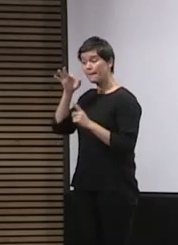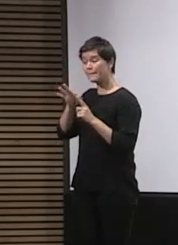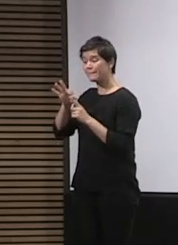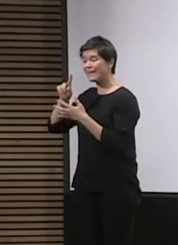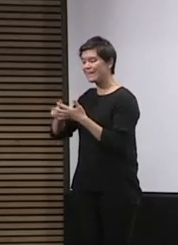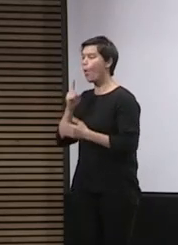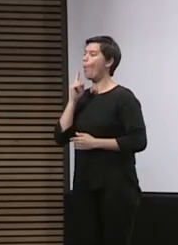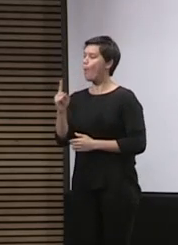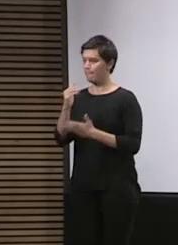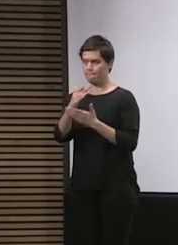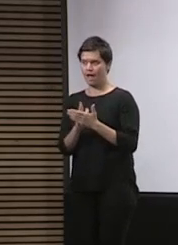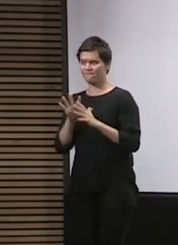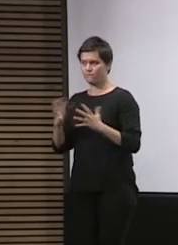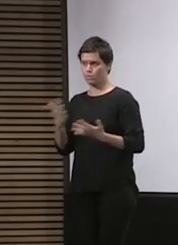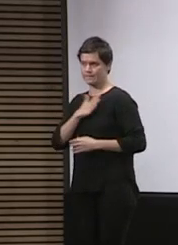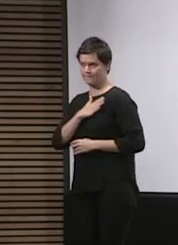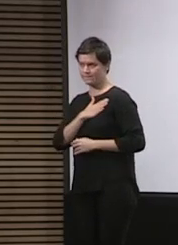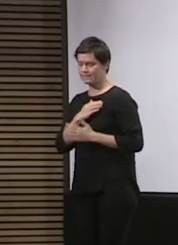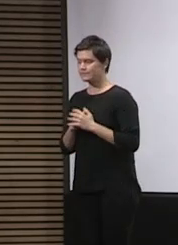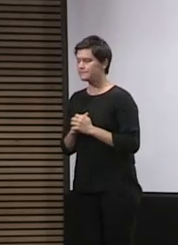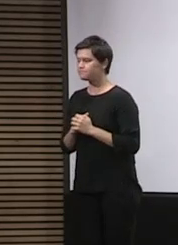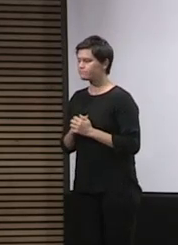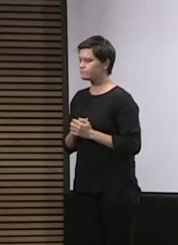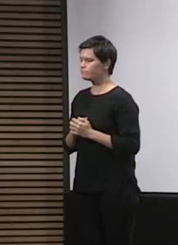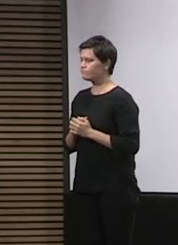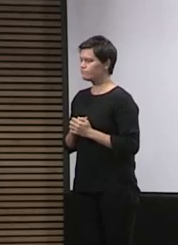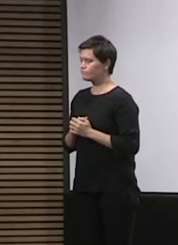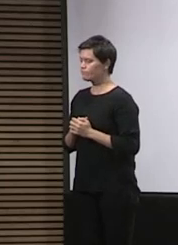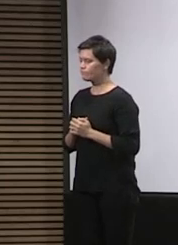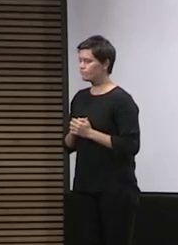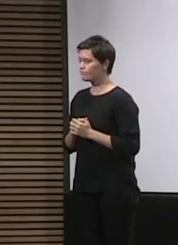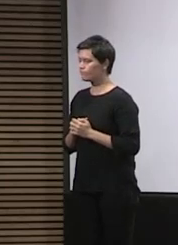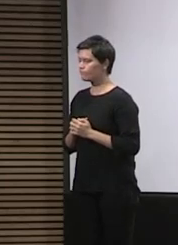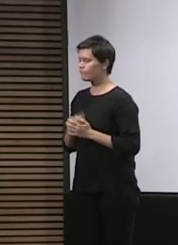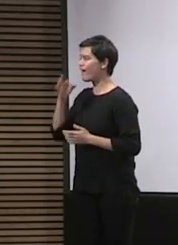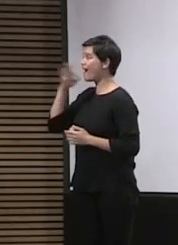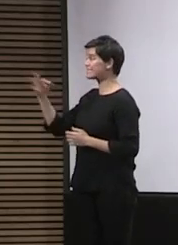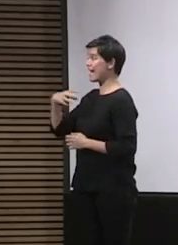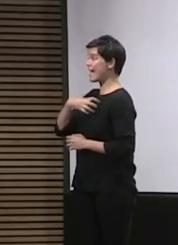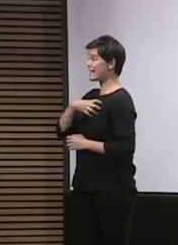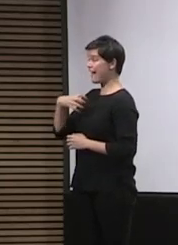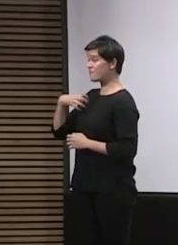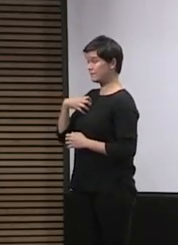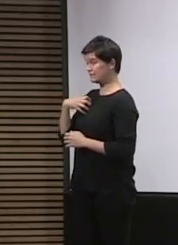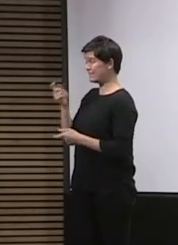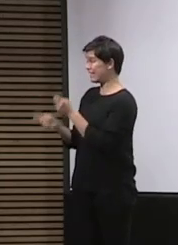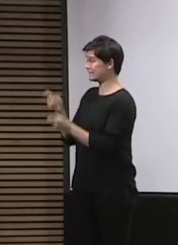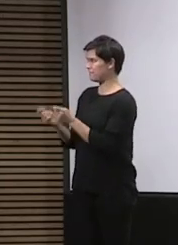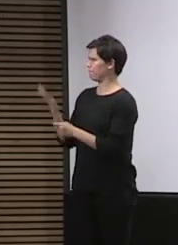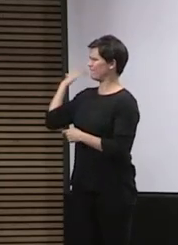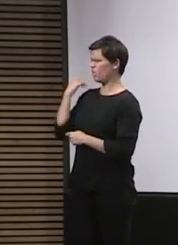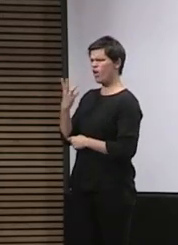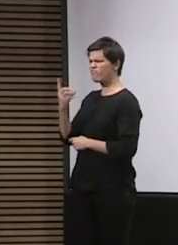those. As we wait for the numbers on that, when did the government's capacity for testing increase to